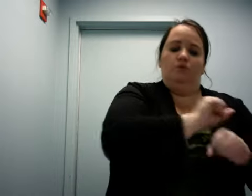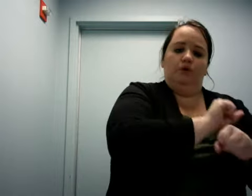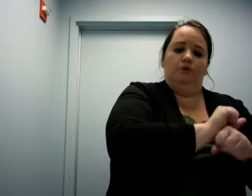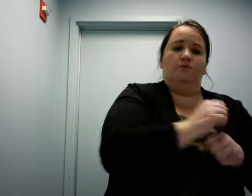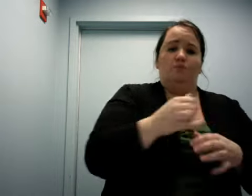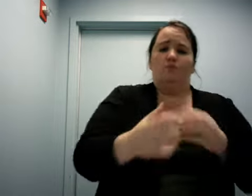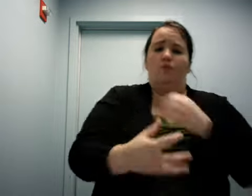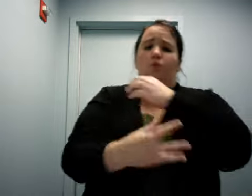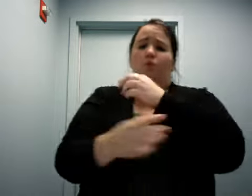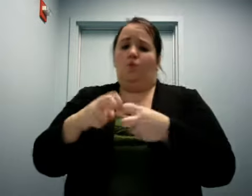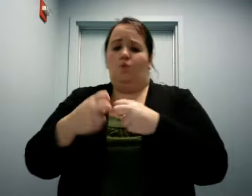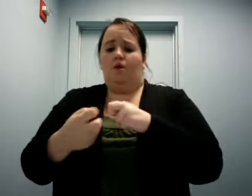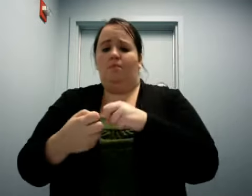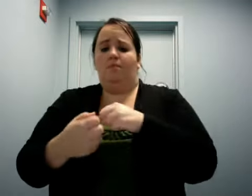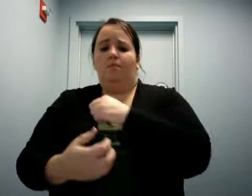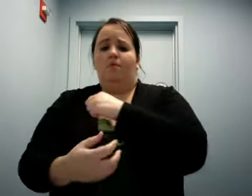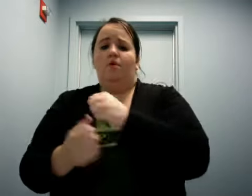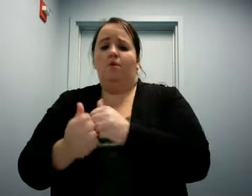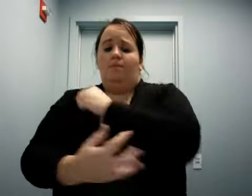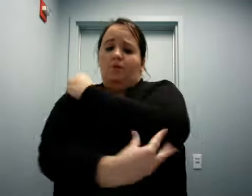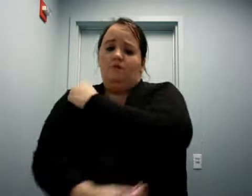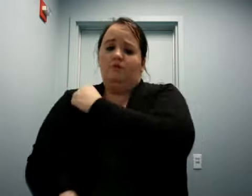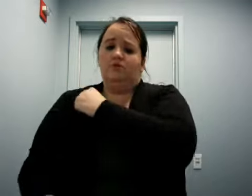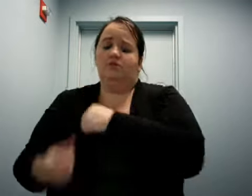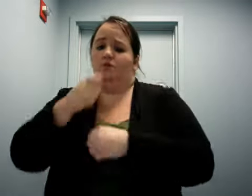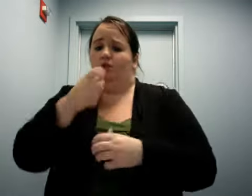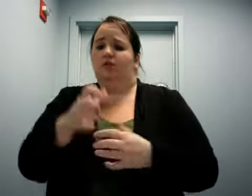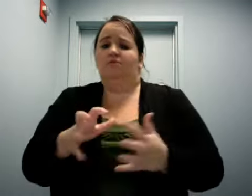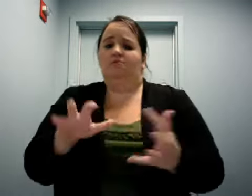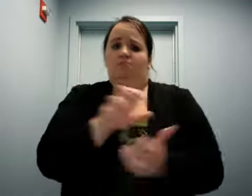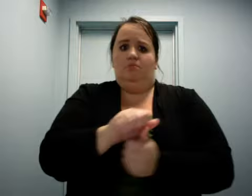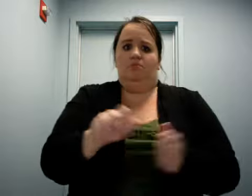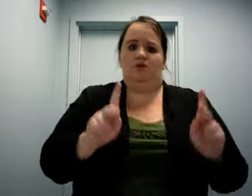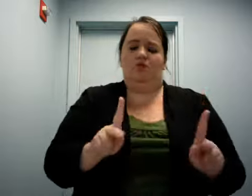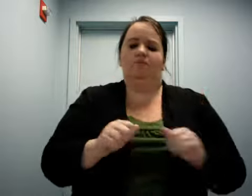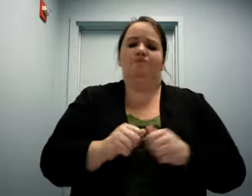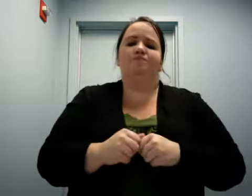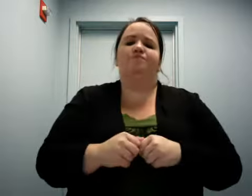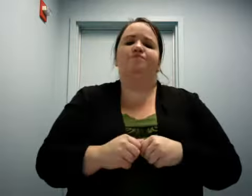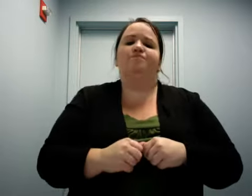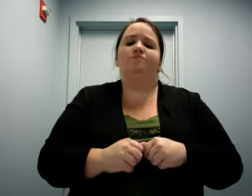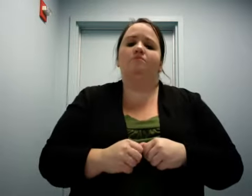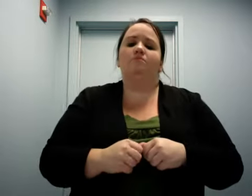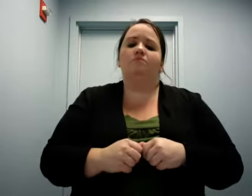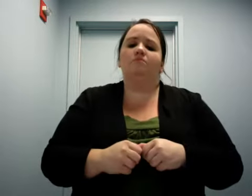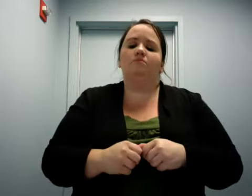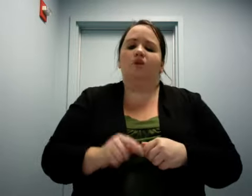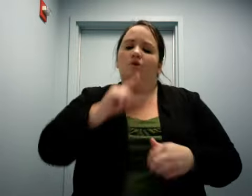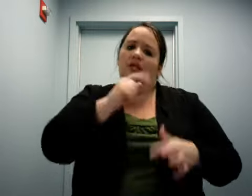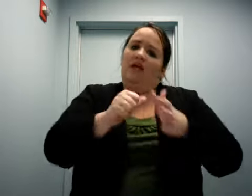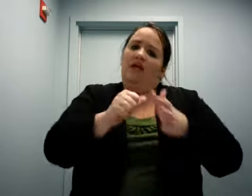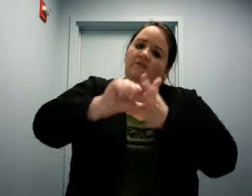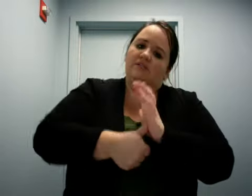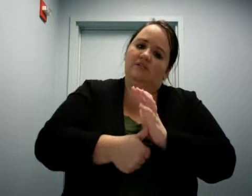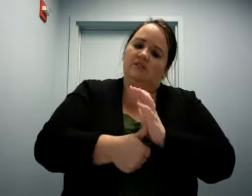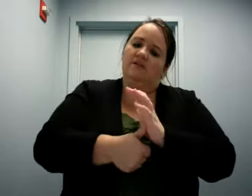It makes our recognition of our equal humanity difficult. It emphasizes how we are different rather than how we are similar.